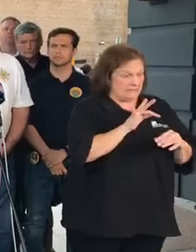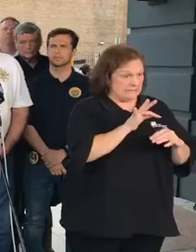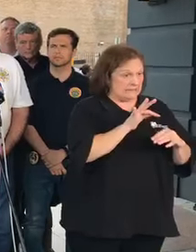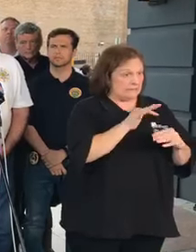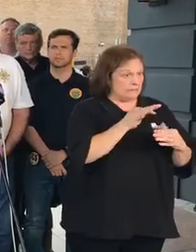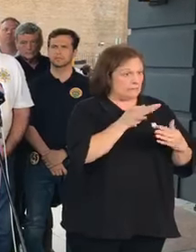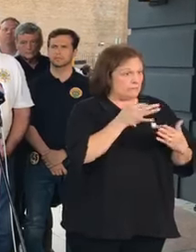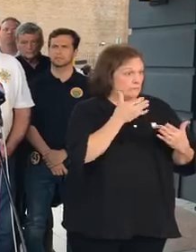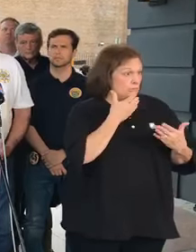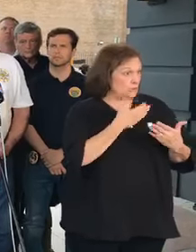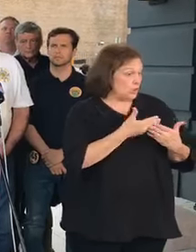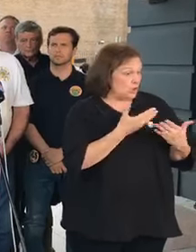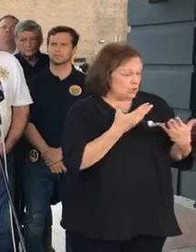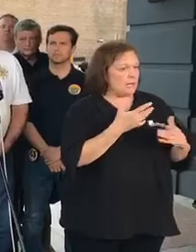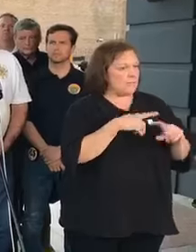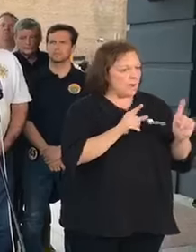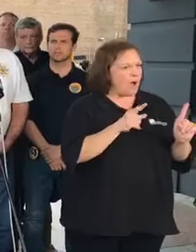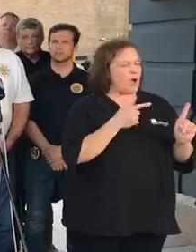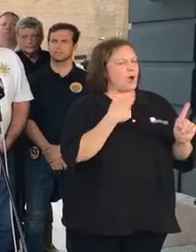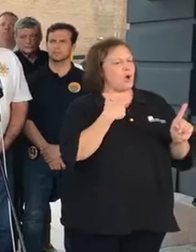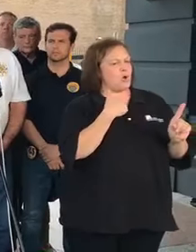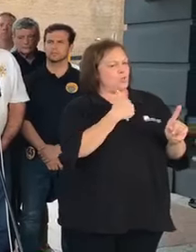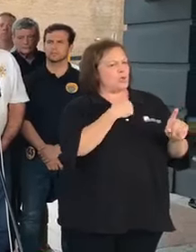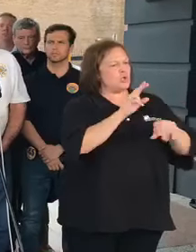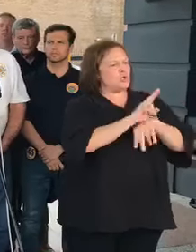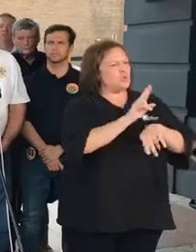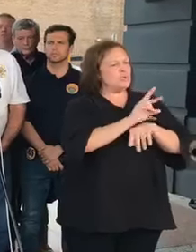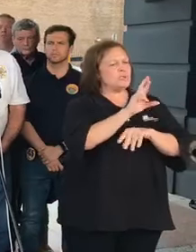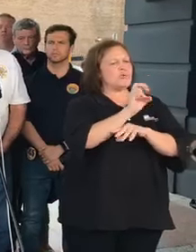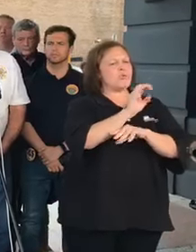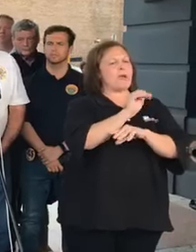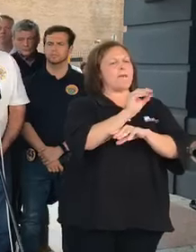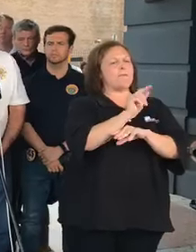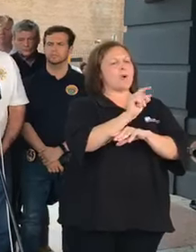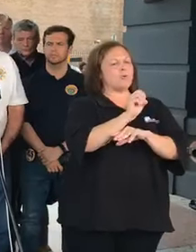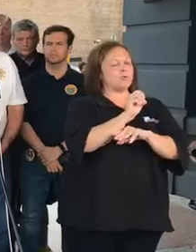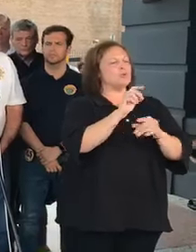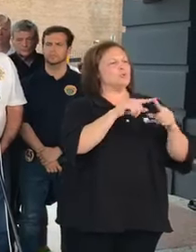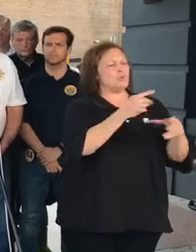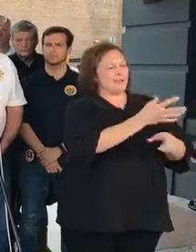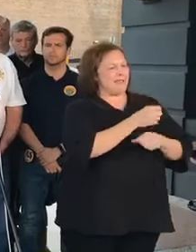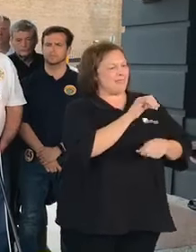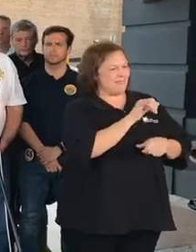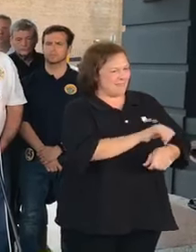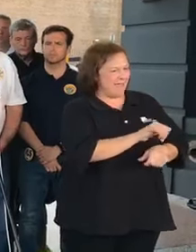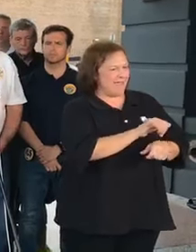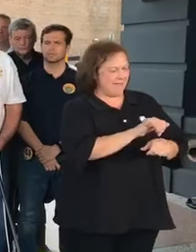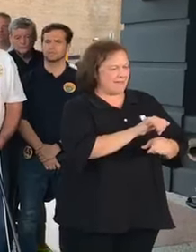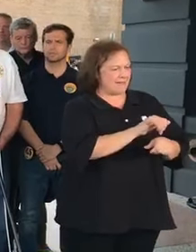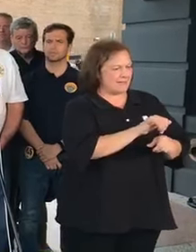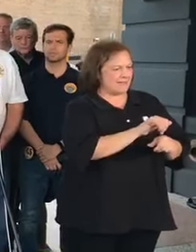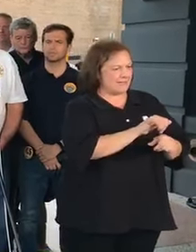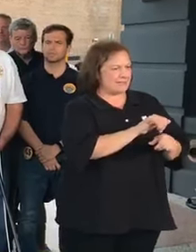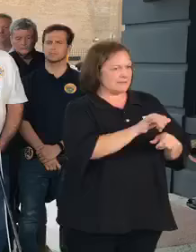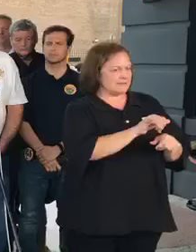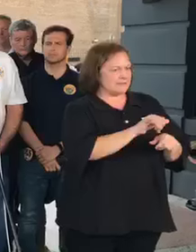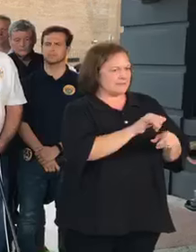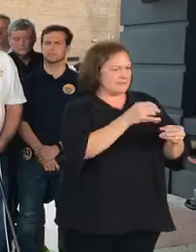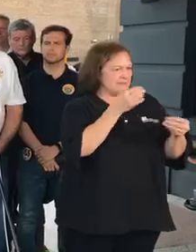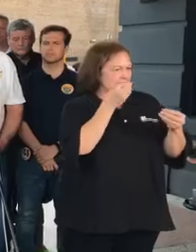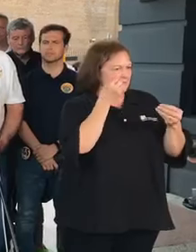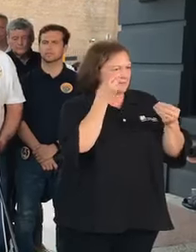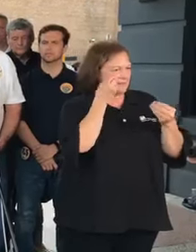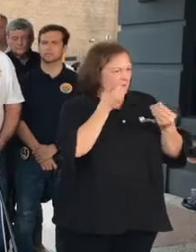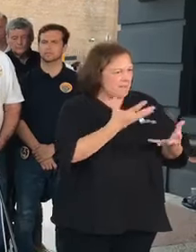will, using the remote method, we did that. We're sending that to a lab also. The goal is to try and obviously